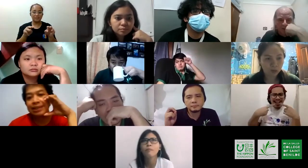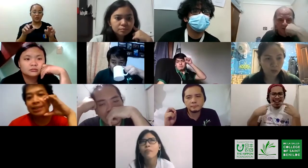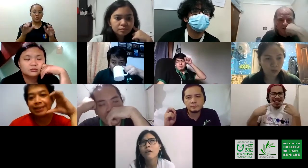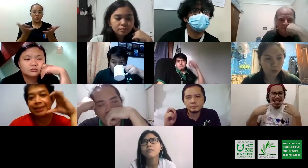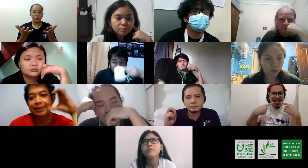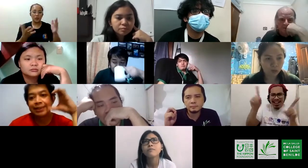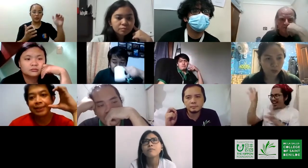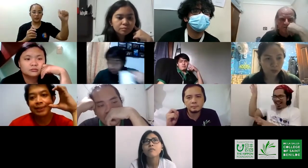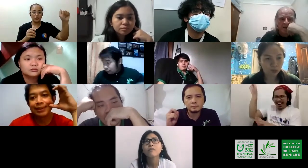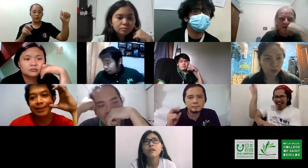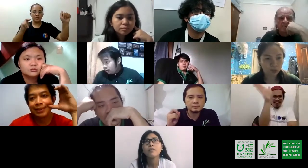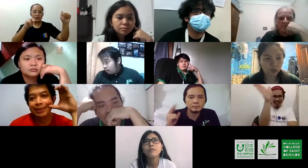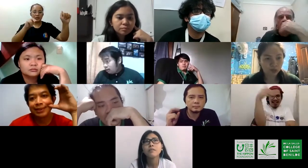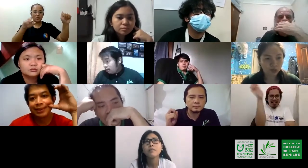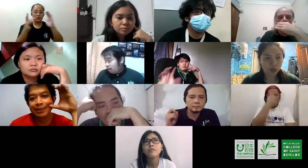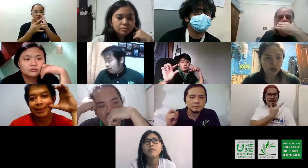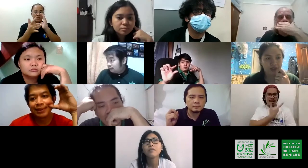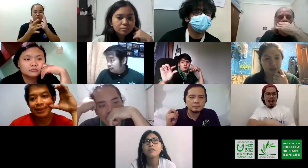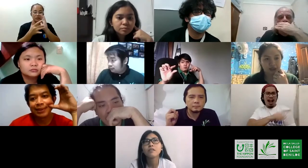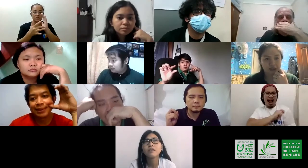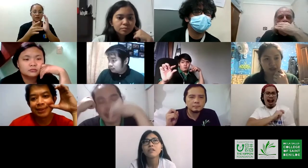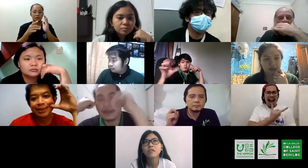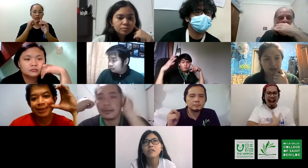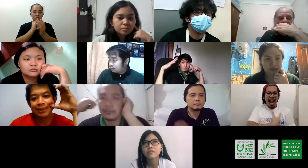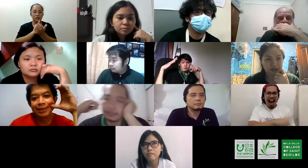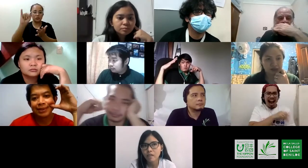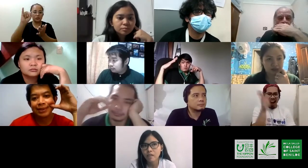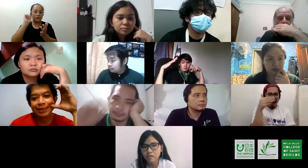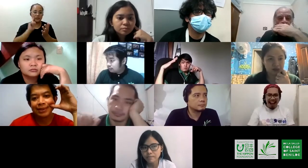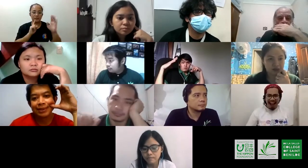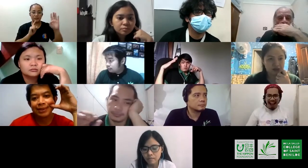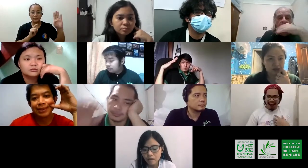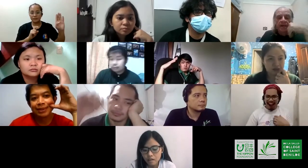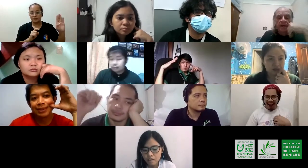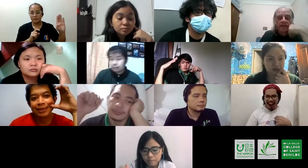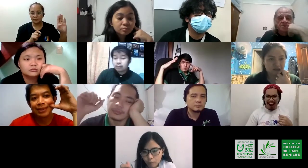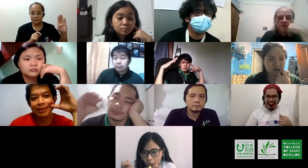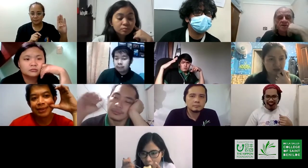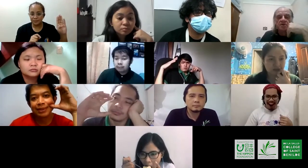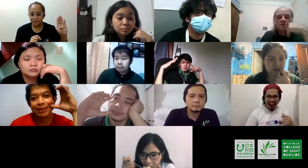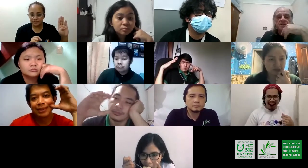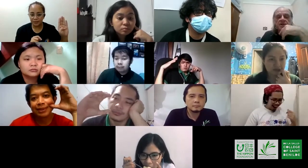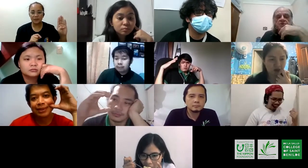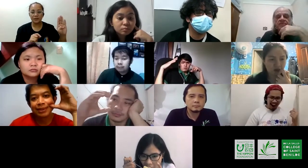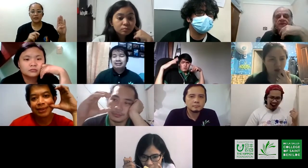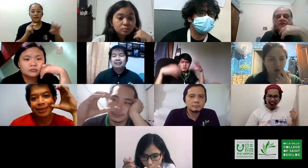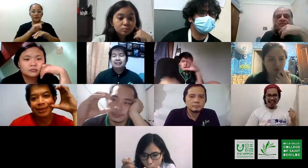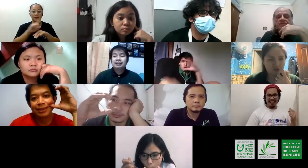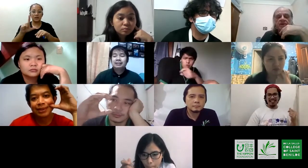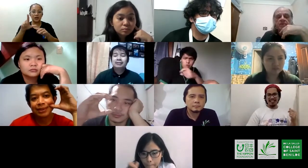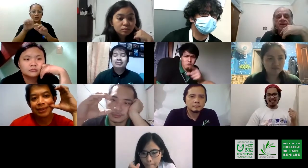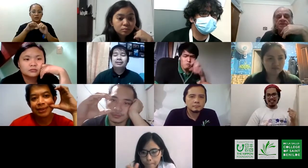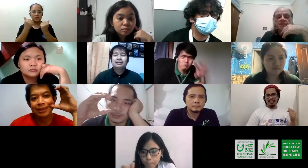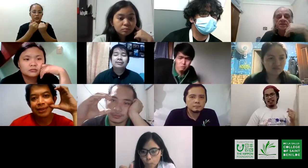National Technical Institute of the Deaf. B, National Association of the Deaf in the U.S.